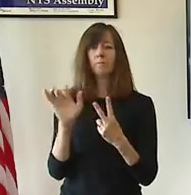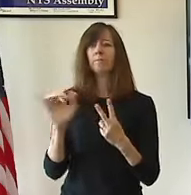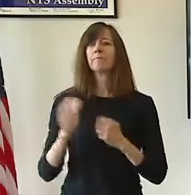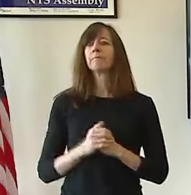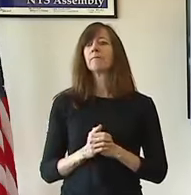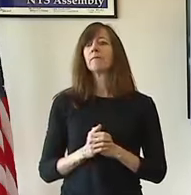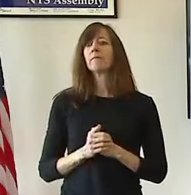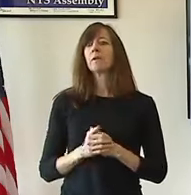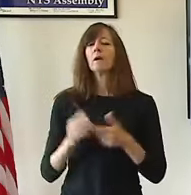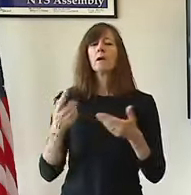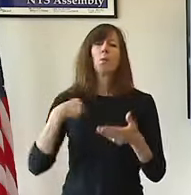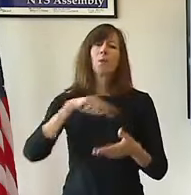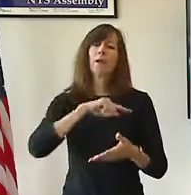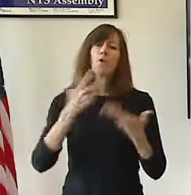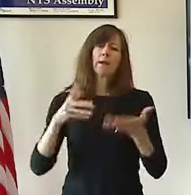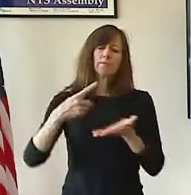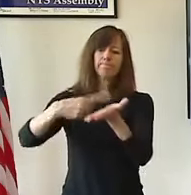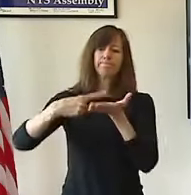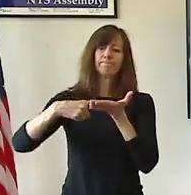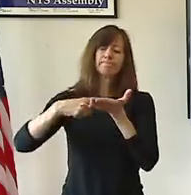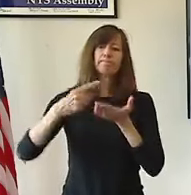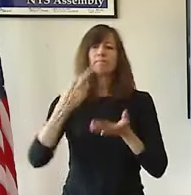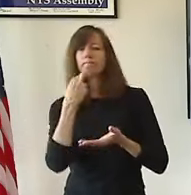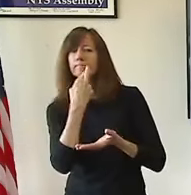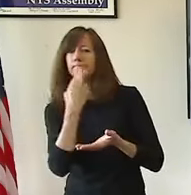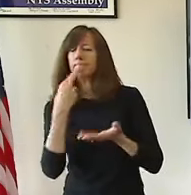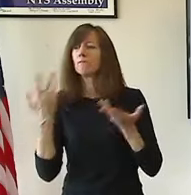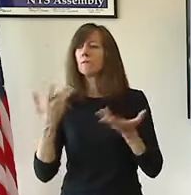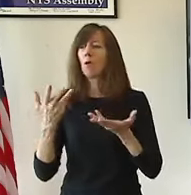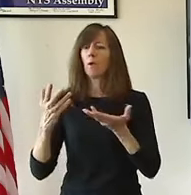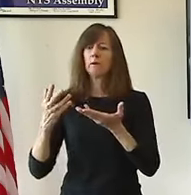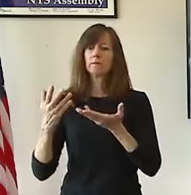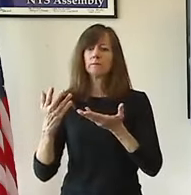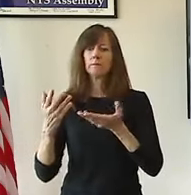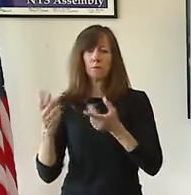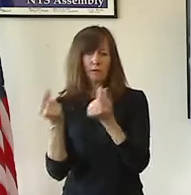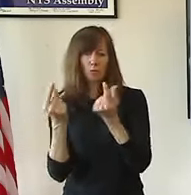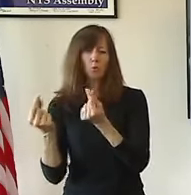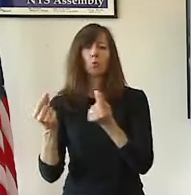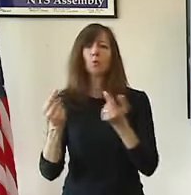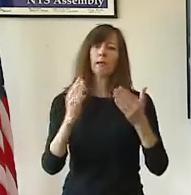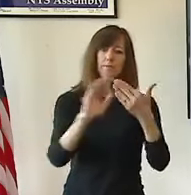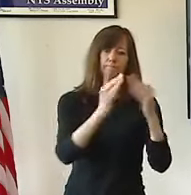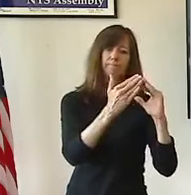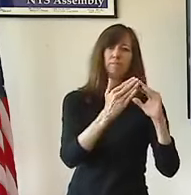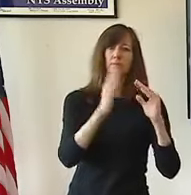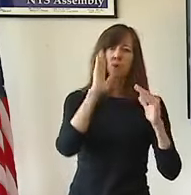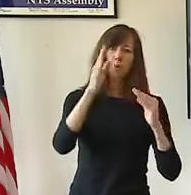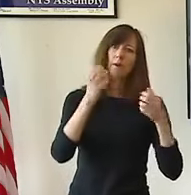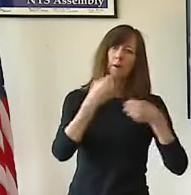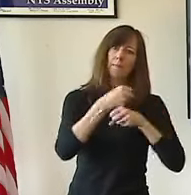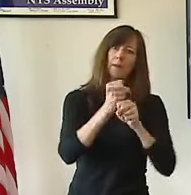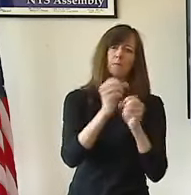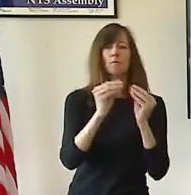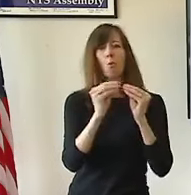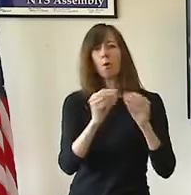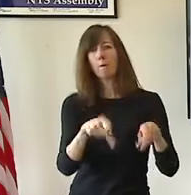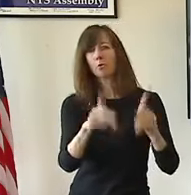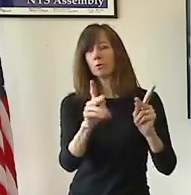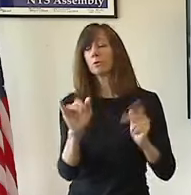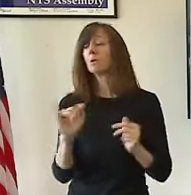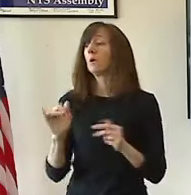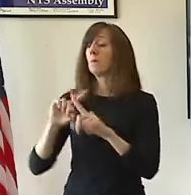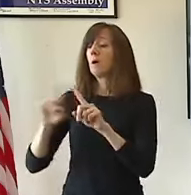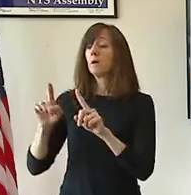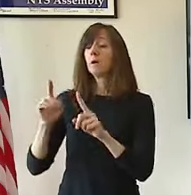to do. As I said, municipalities are going to be making available new opportunities, but Phase 2 includes all professional spaces,